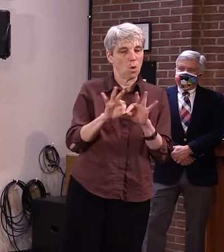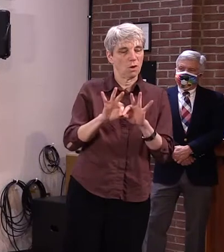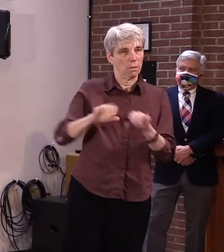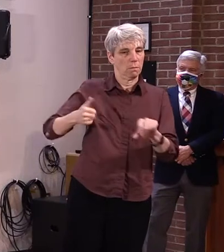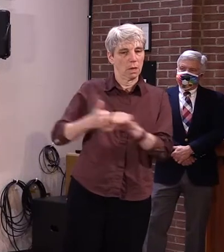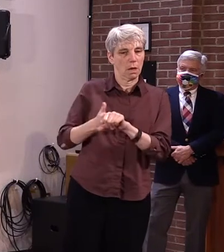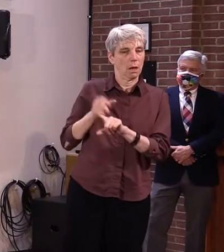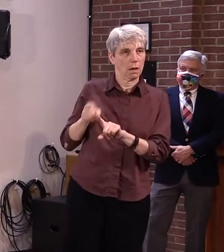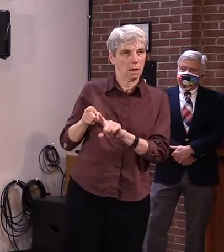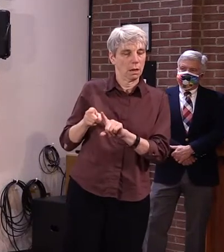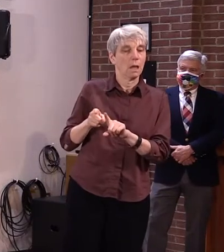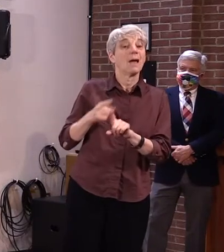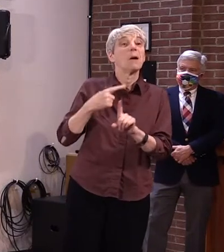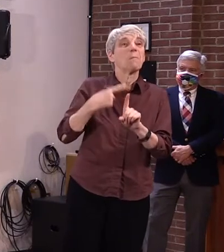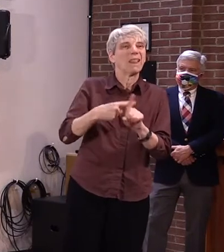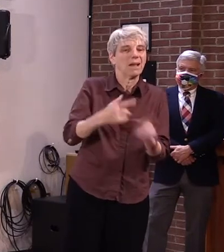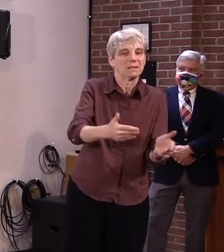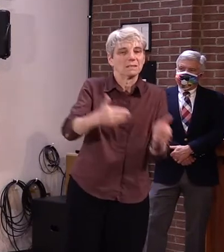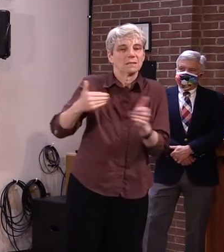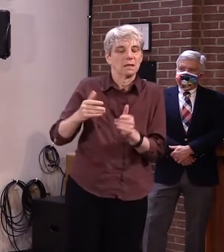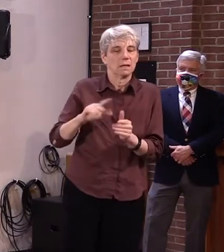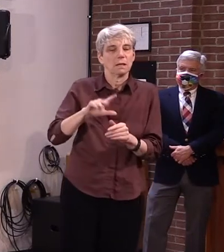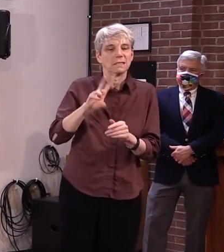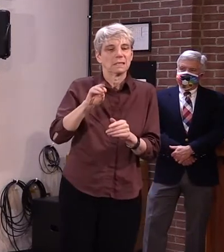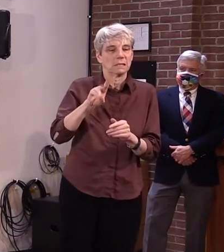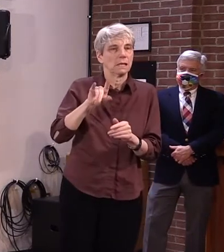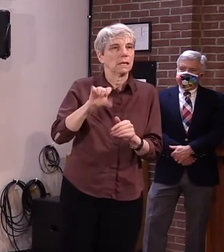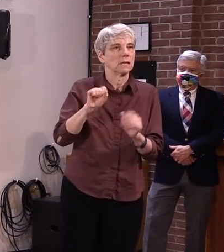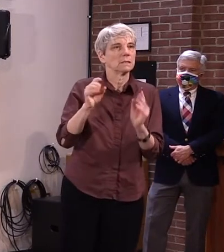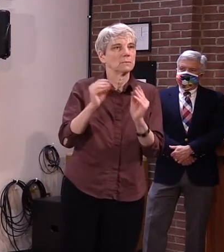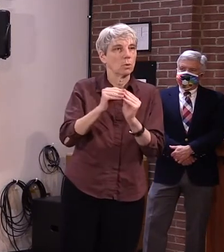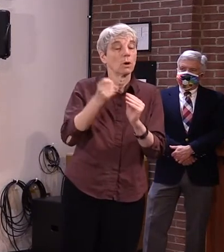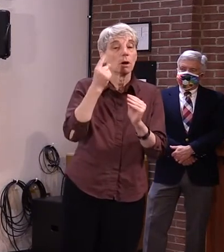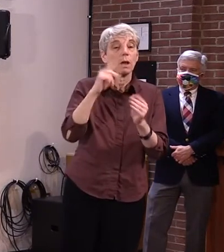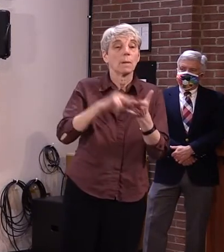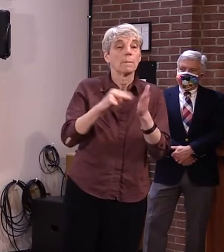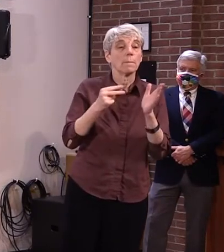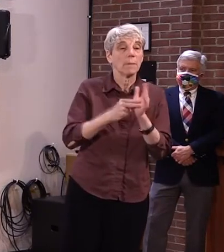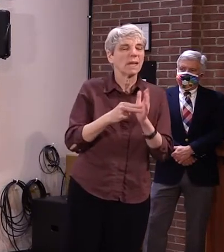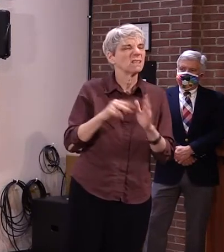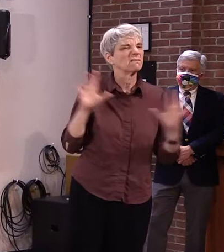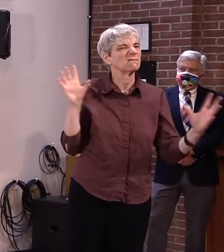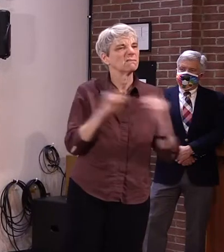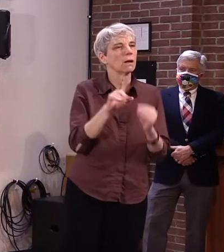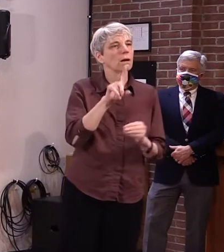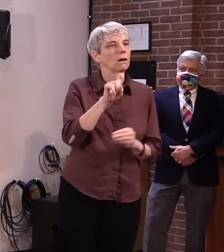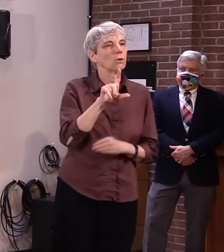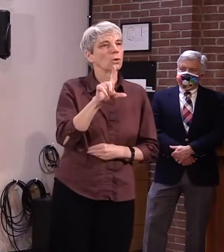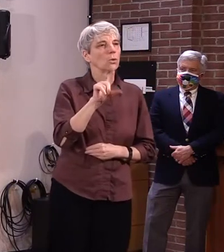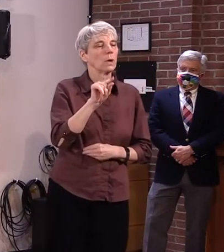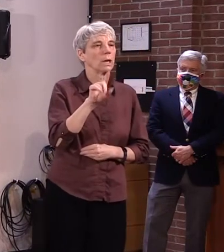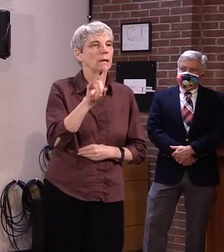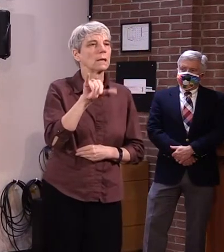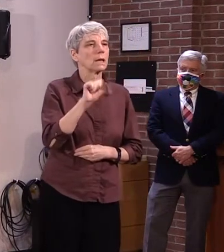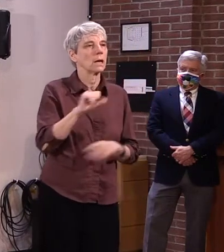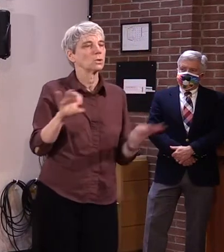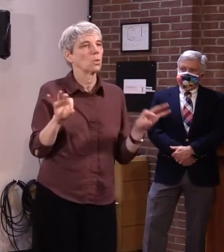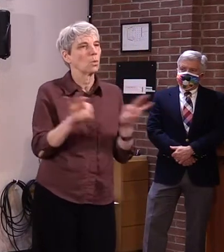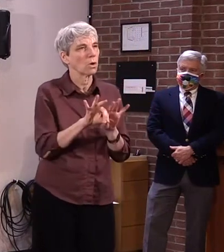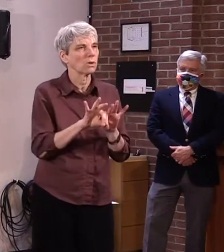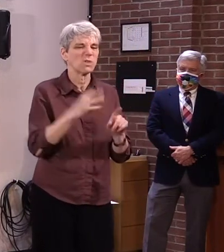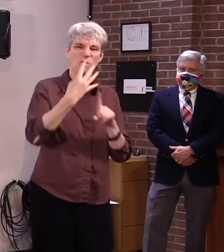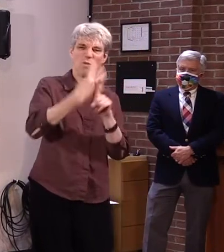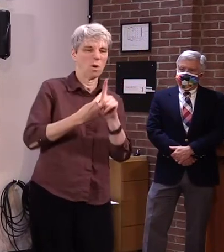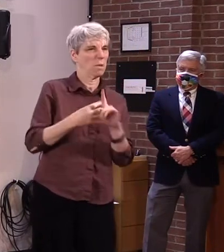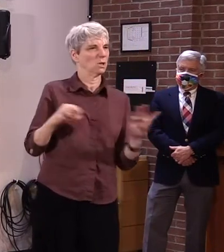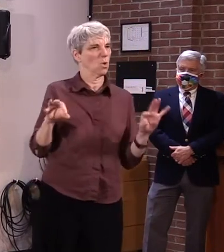additional supply. So 60 days on hand and 60 days in reserve is the overall targets. And for many items, we're in